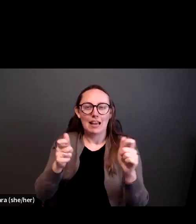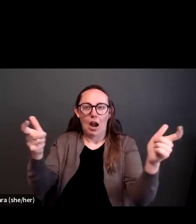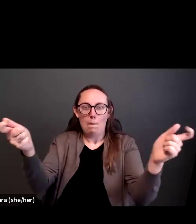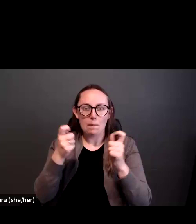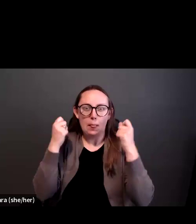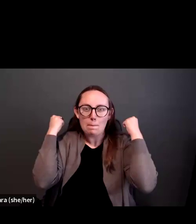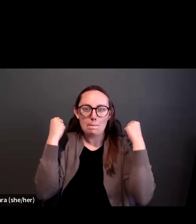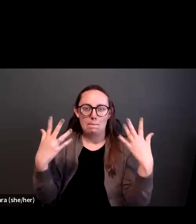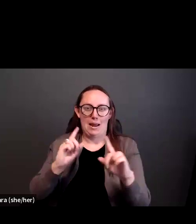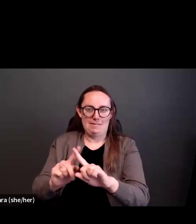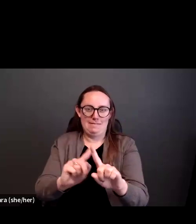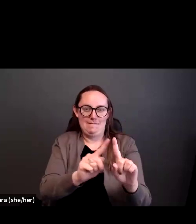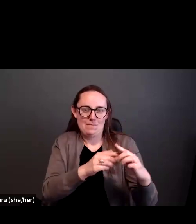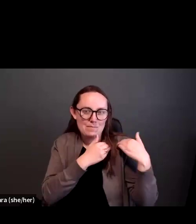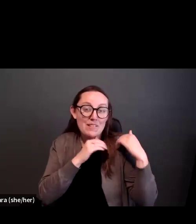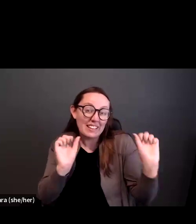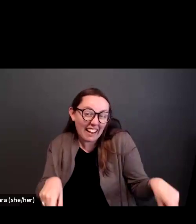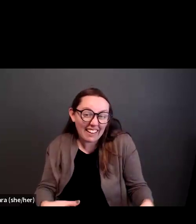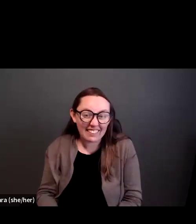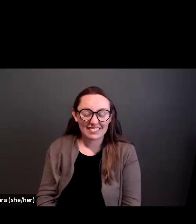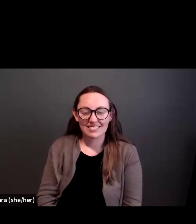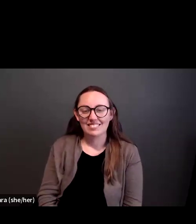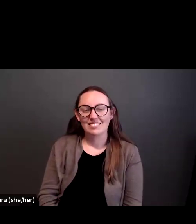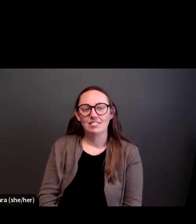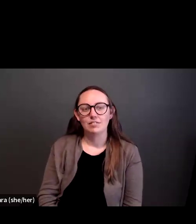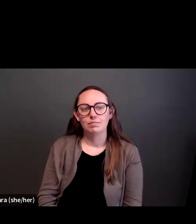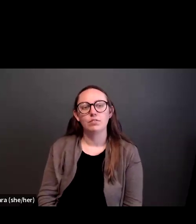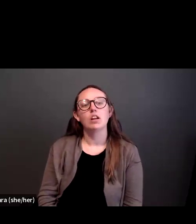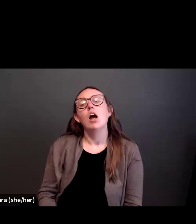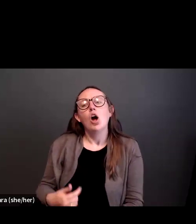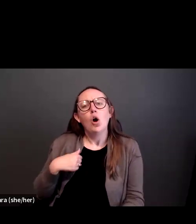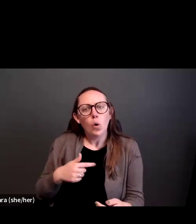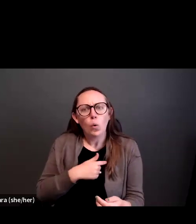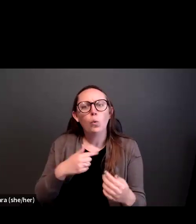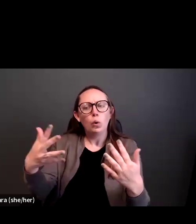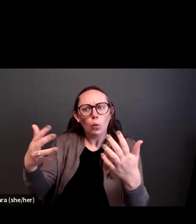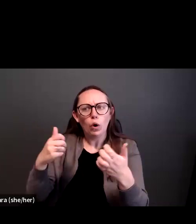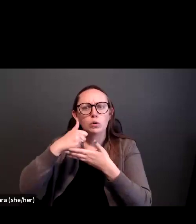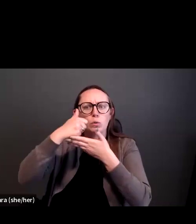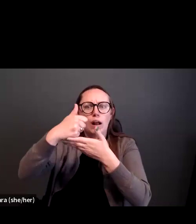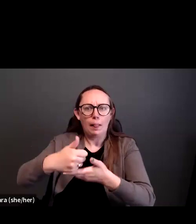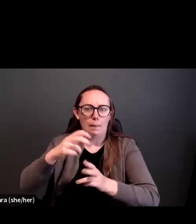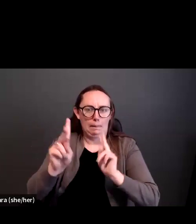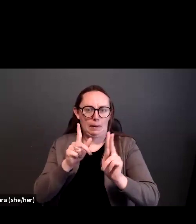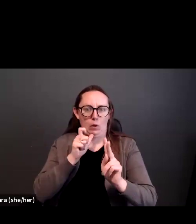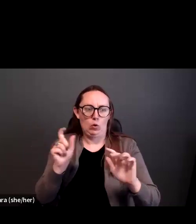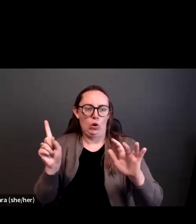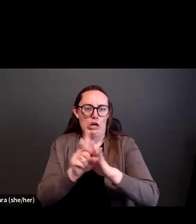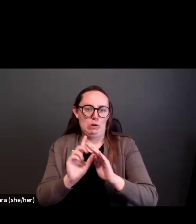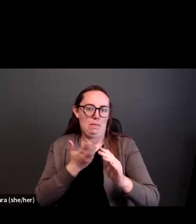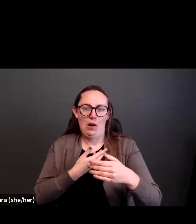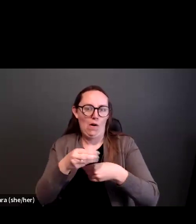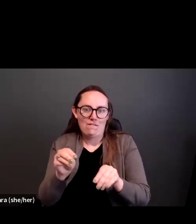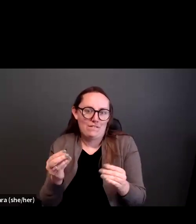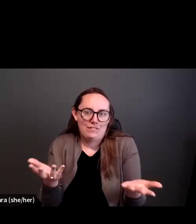Knowledge Center. We just wouldn't be helping. We try to aim to help the people that are here, right? Like that is, and that just as the curriculum changes or what, we've